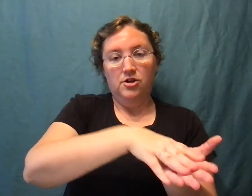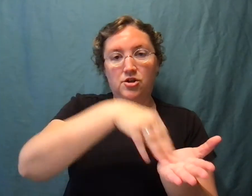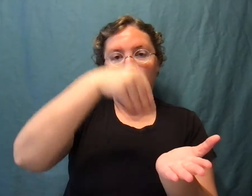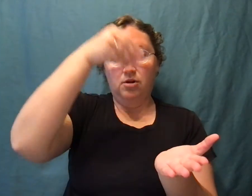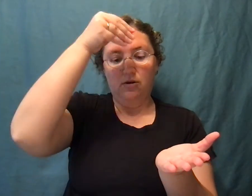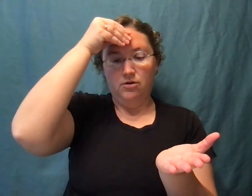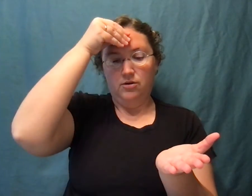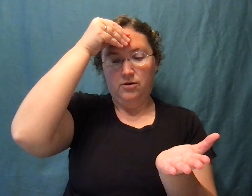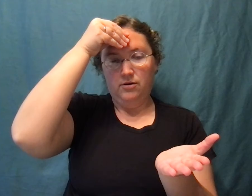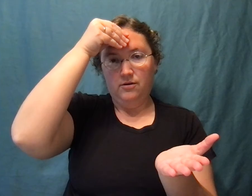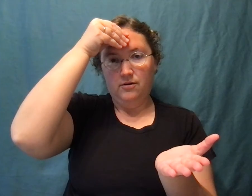To learn.